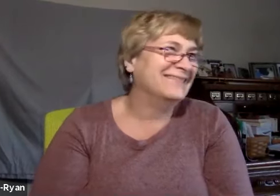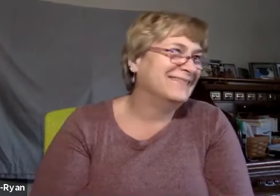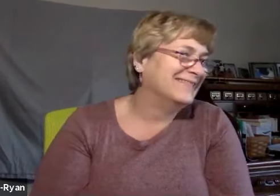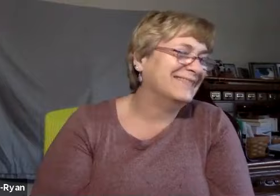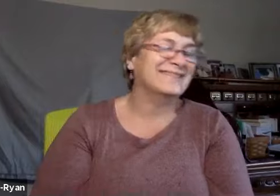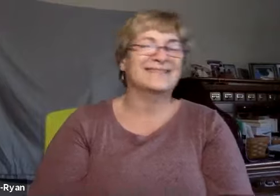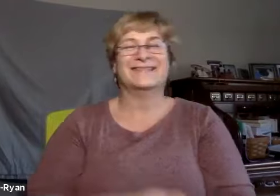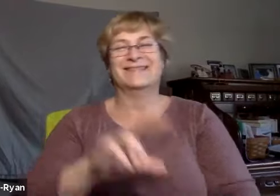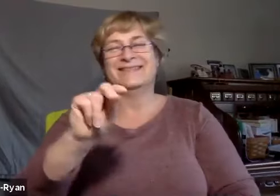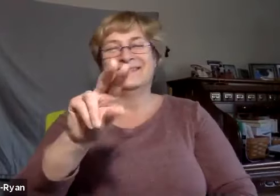Lousy.